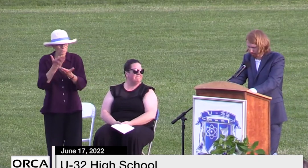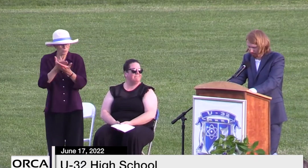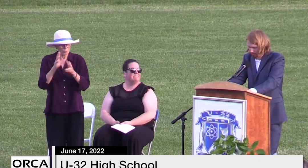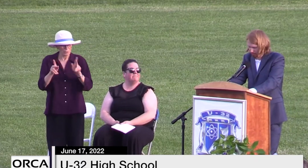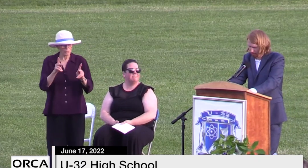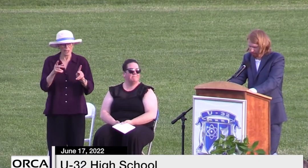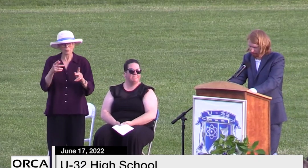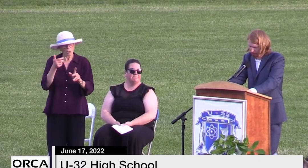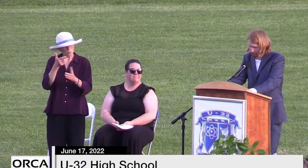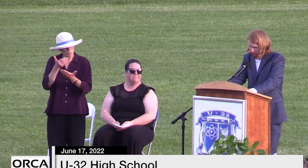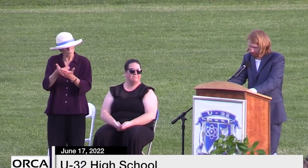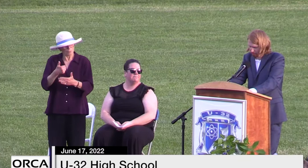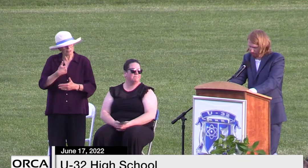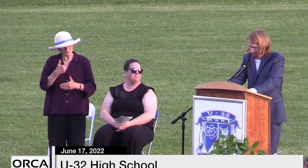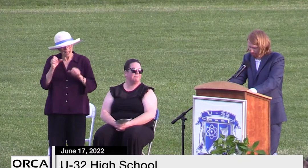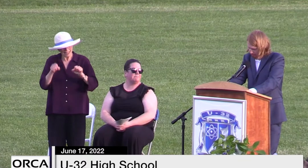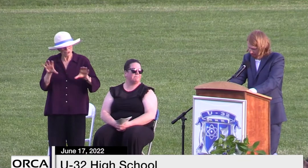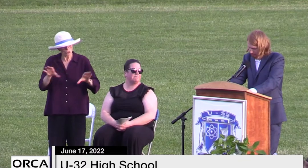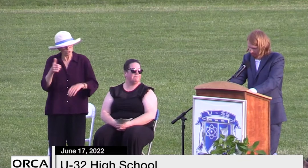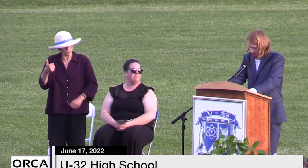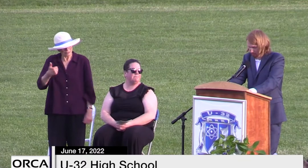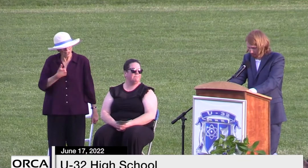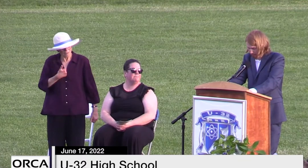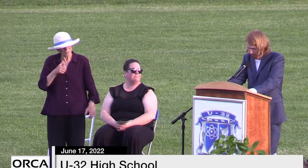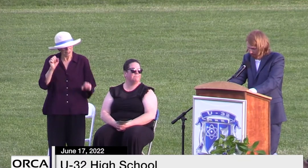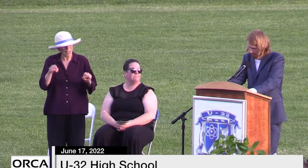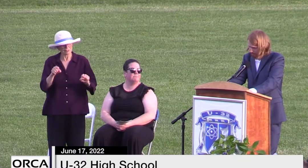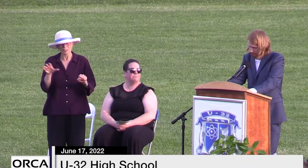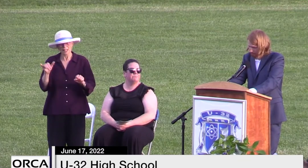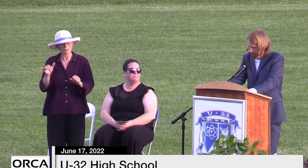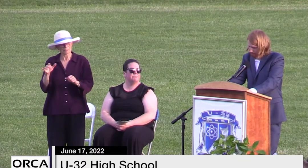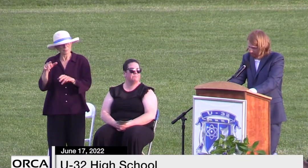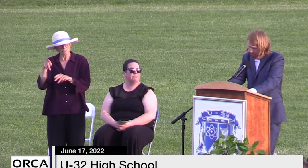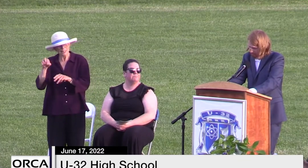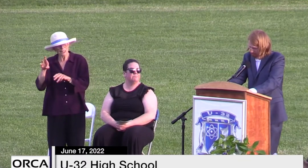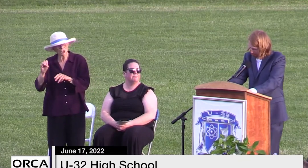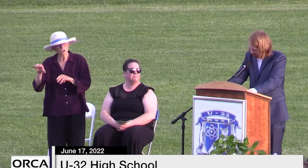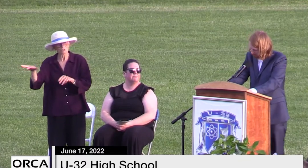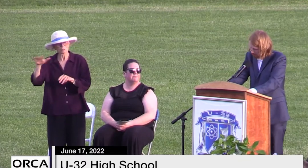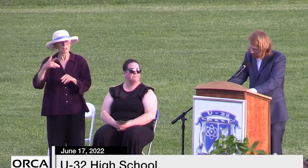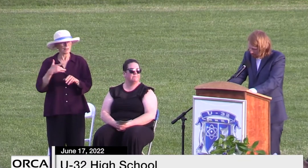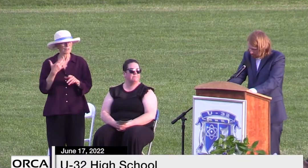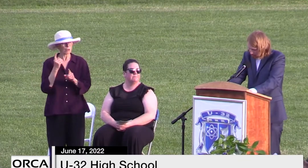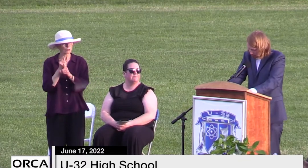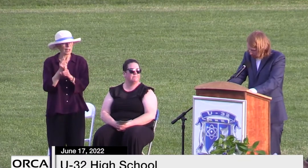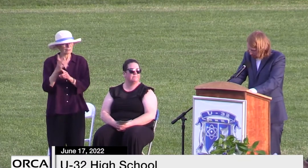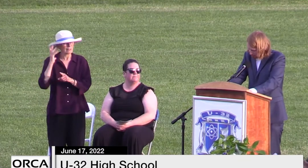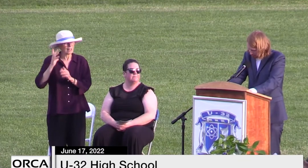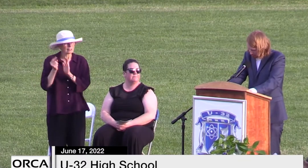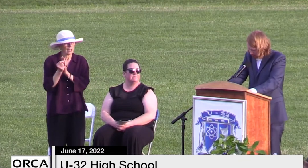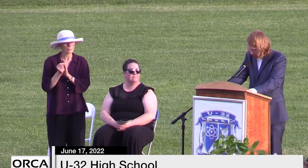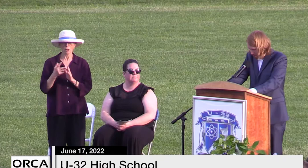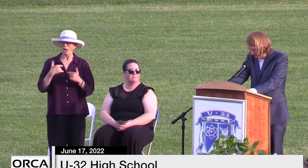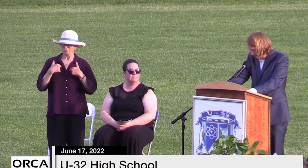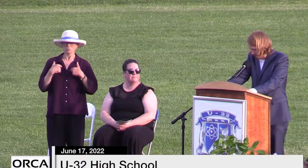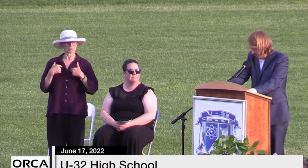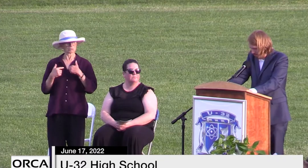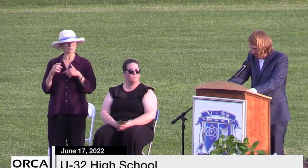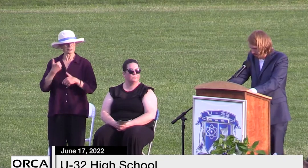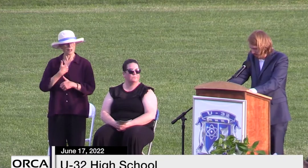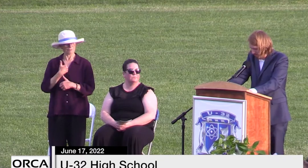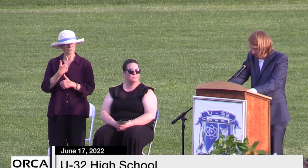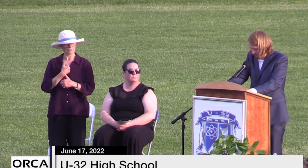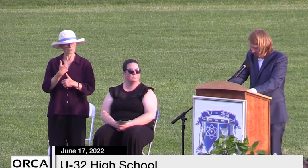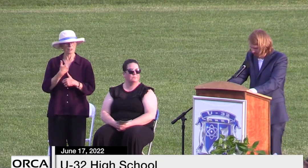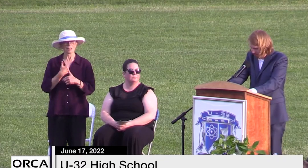as well as myself, that I could do things by myself, like my peers, it felt right at the time. So comes high school, and remember that